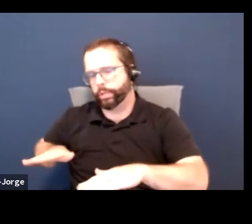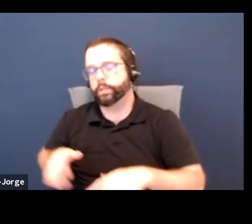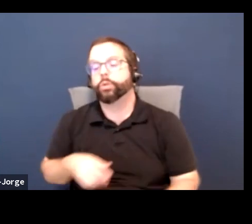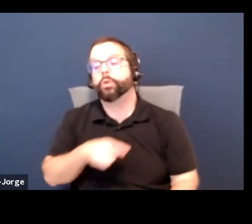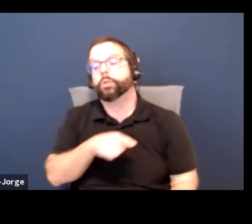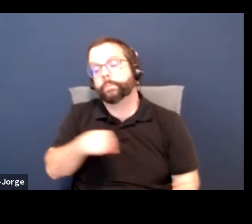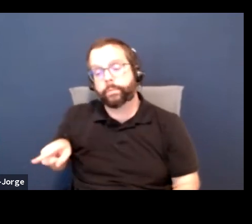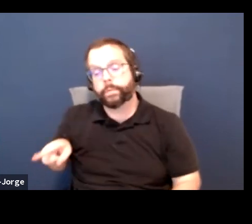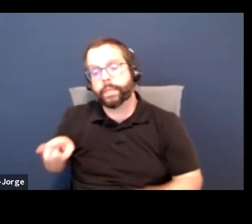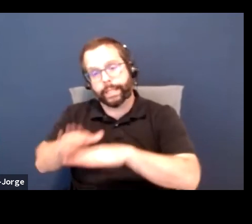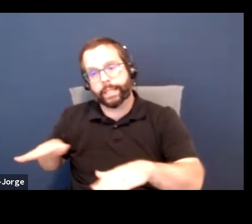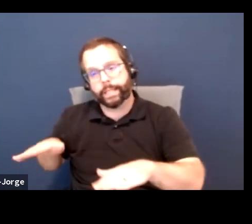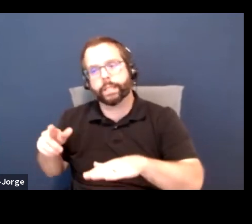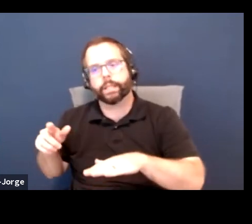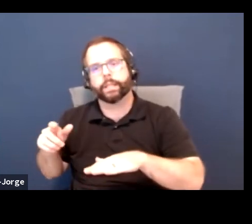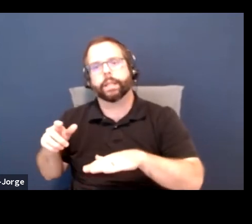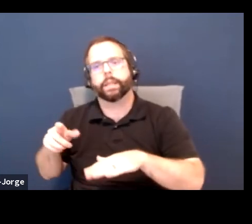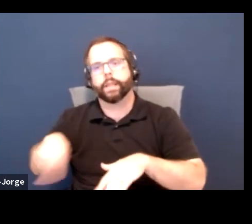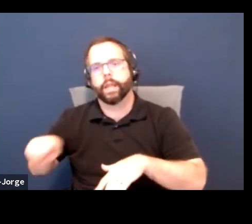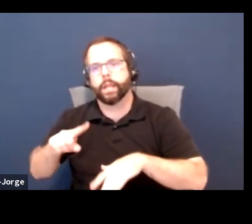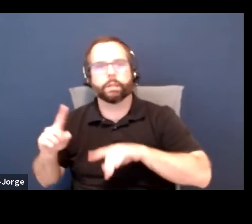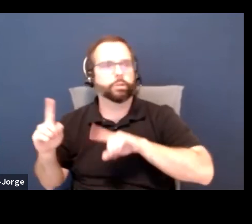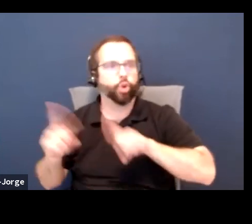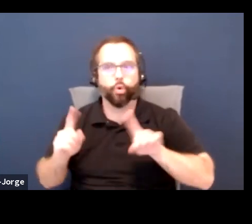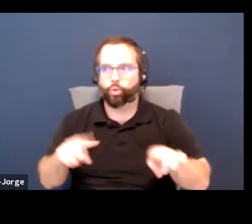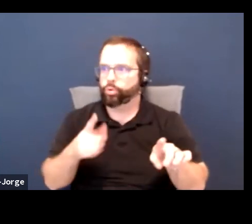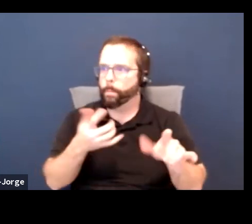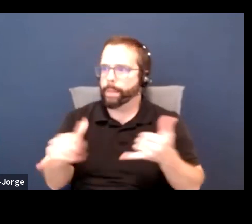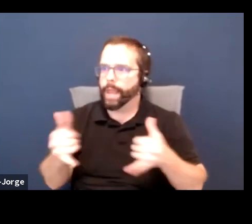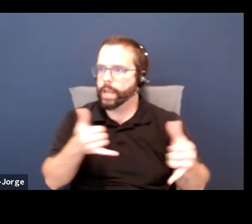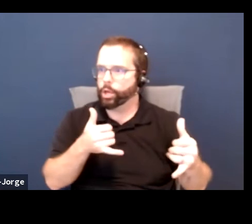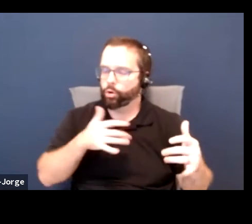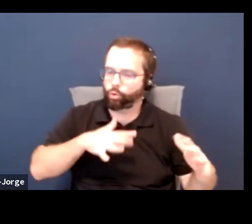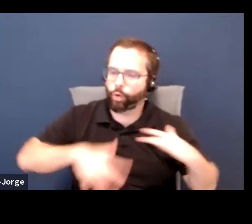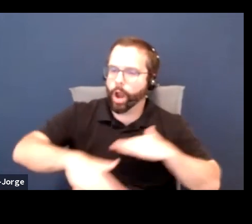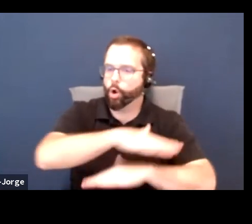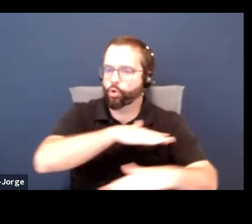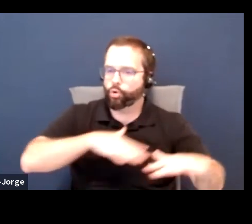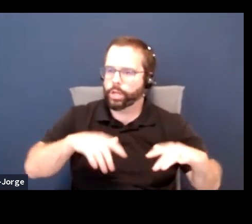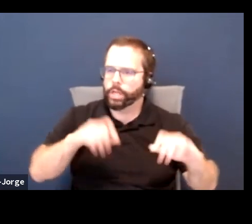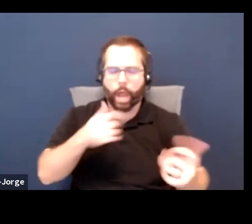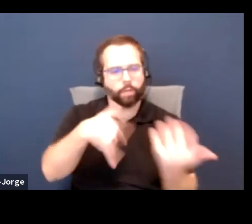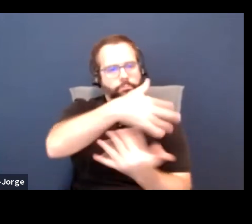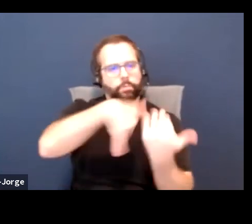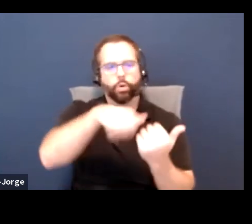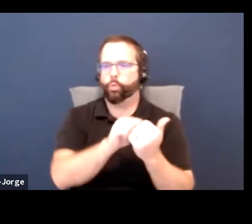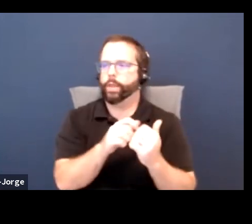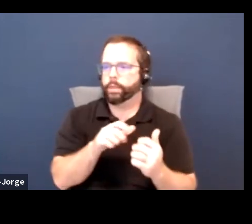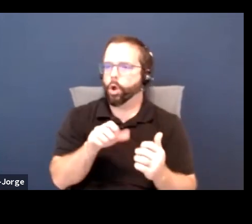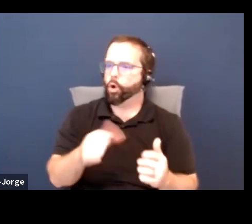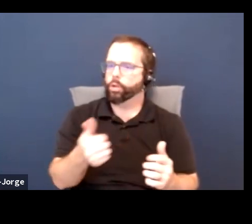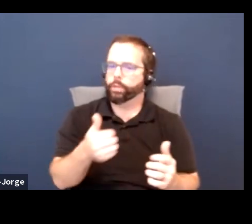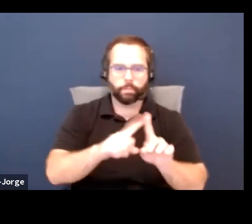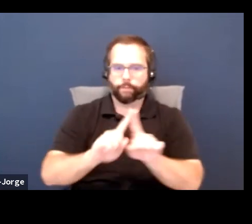are, going to playgrounds. It's, better if they can interact with people who are different than they are. And